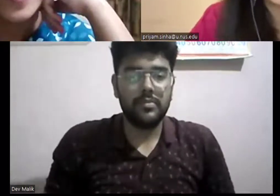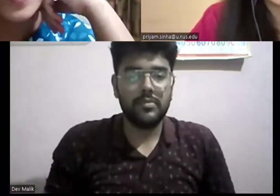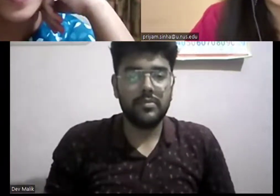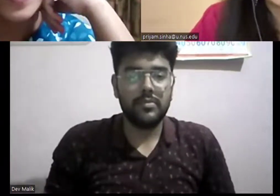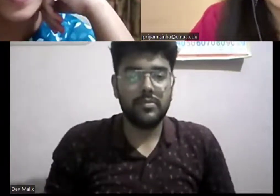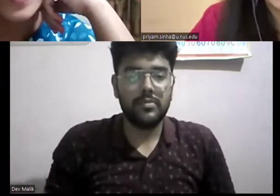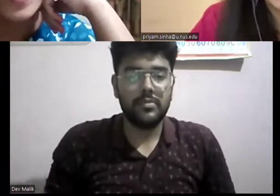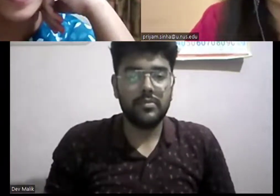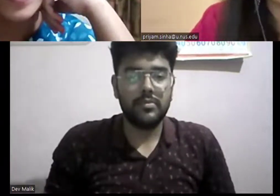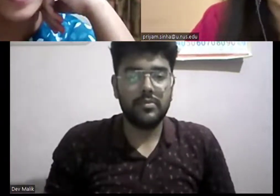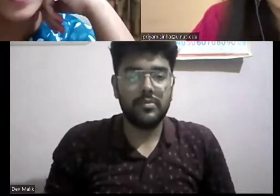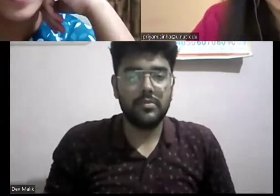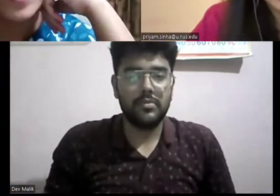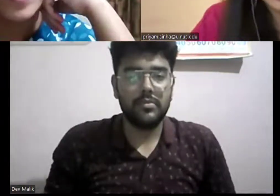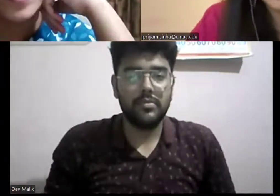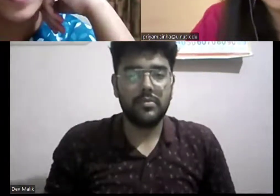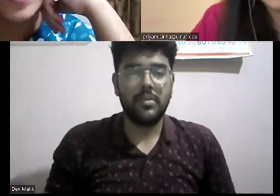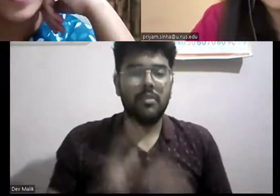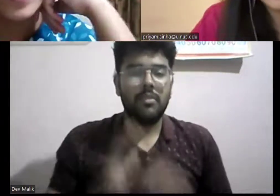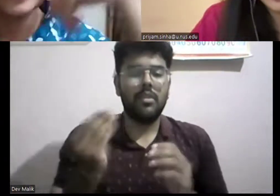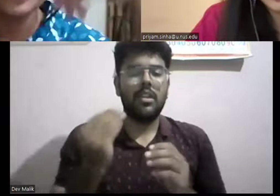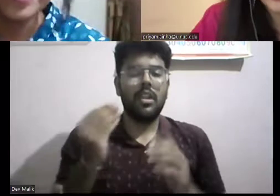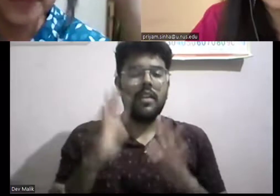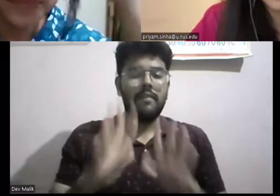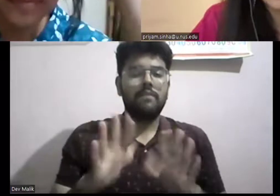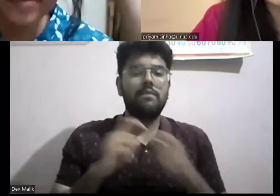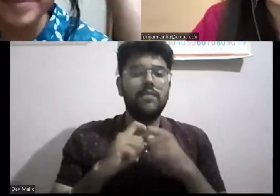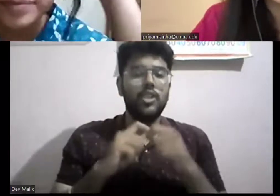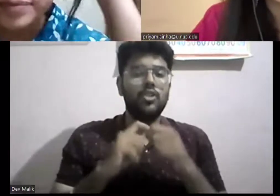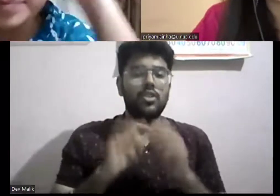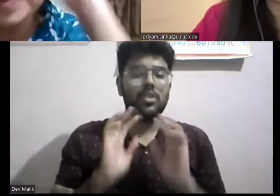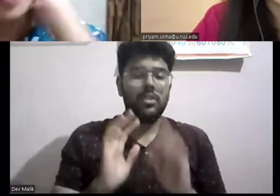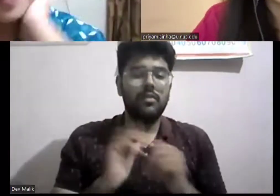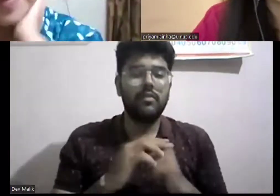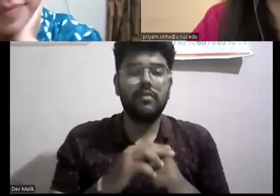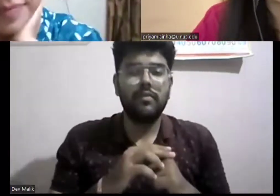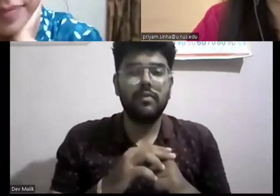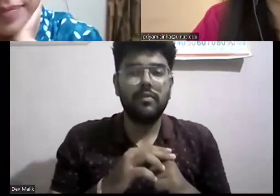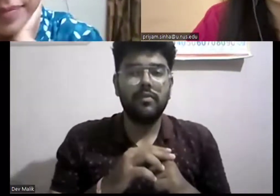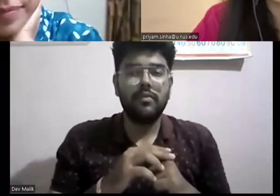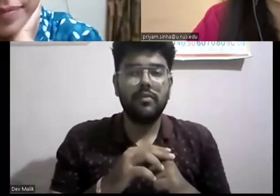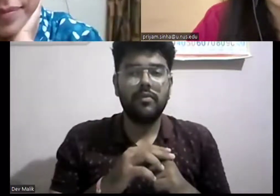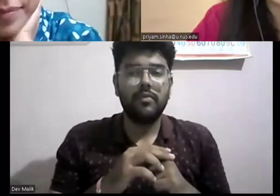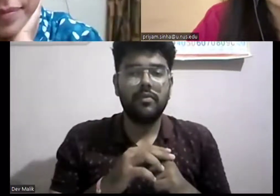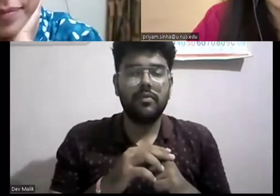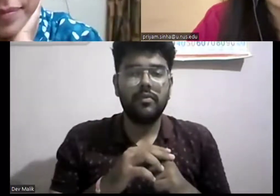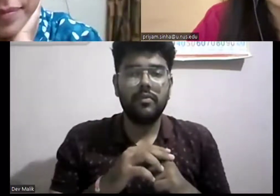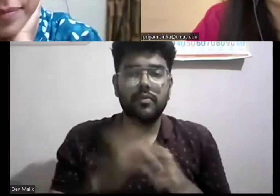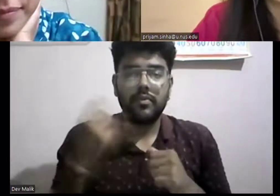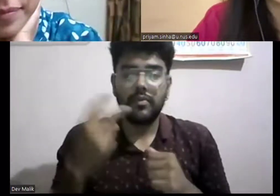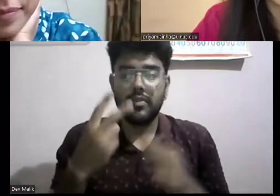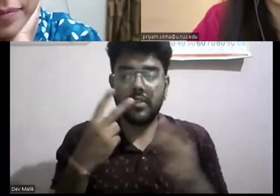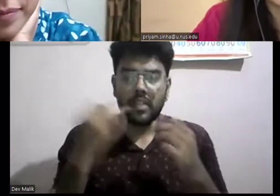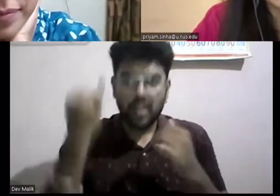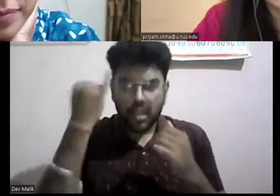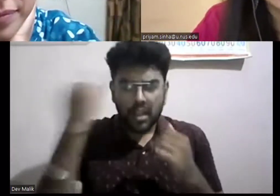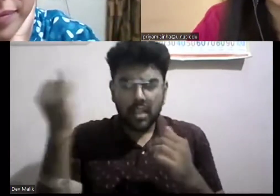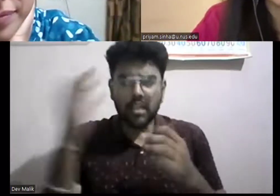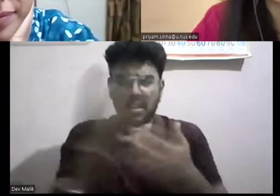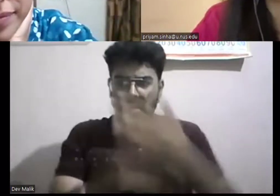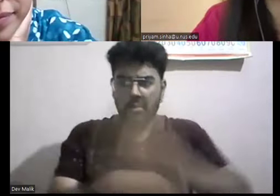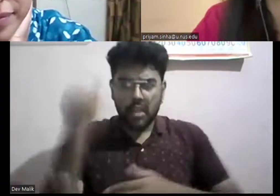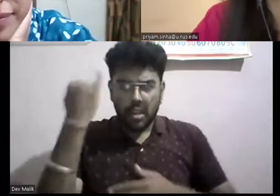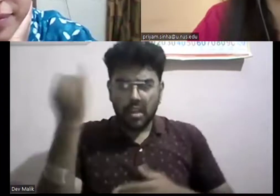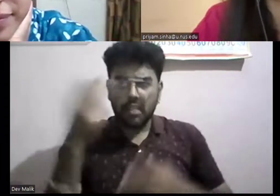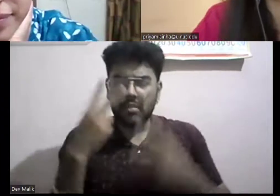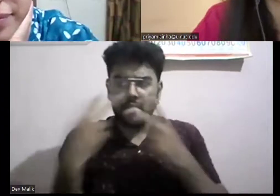So we have a question in the chat box. Can one possibly look at the idea of disability from